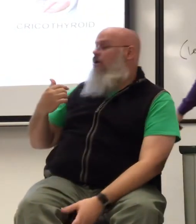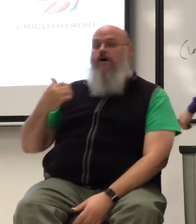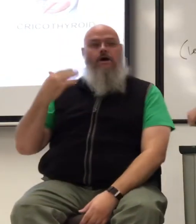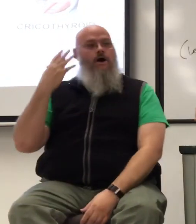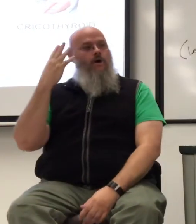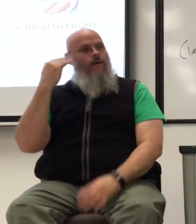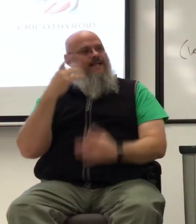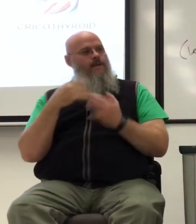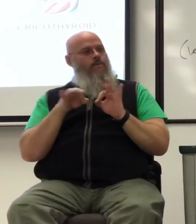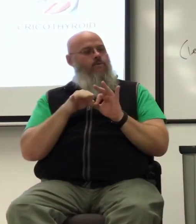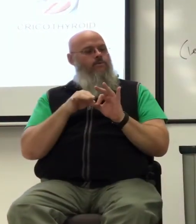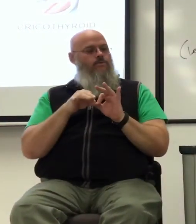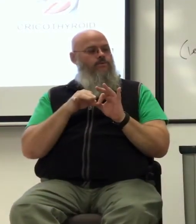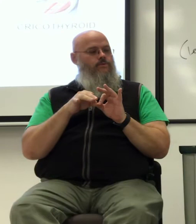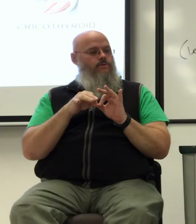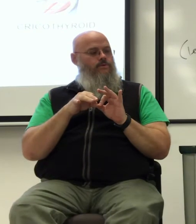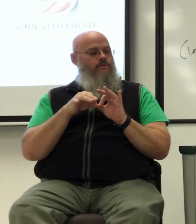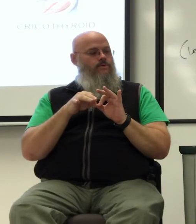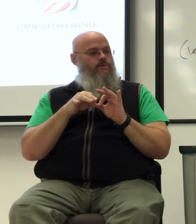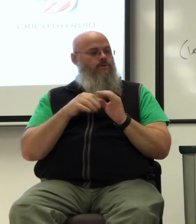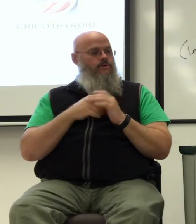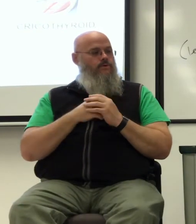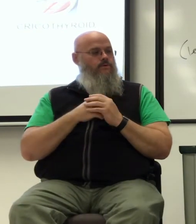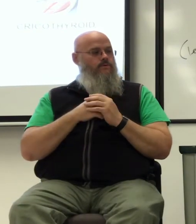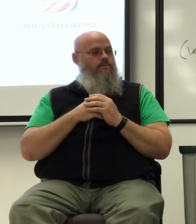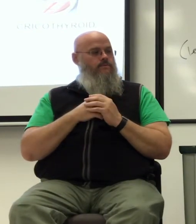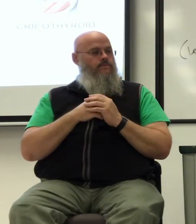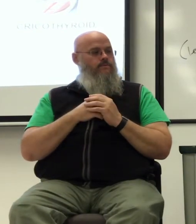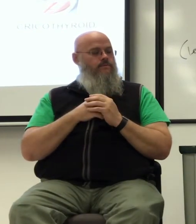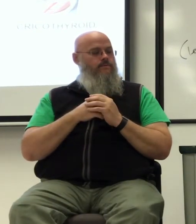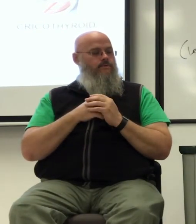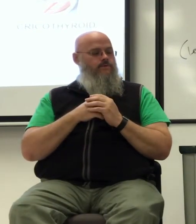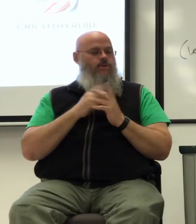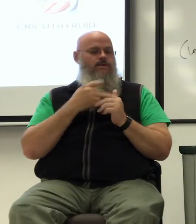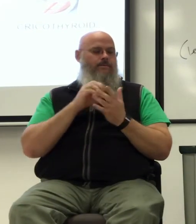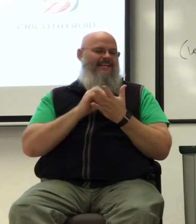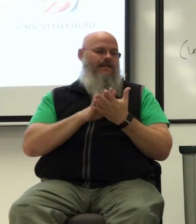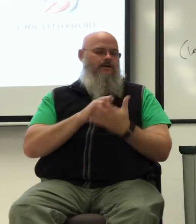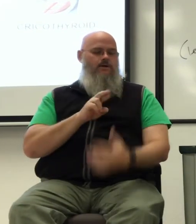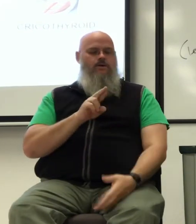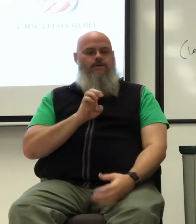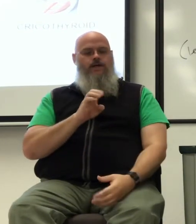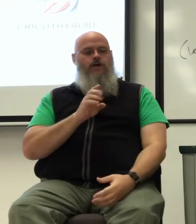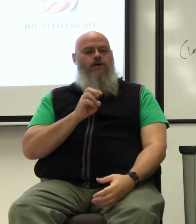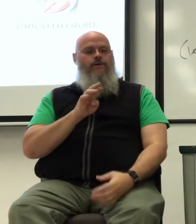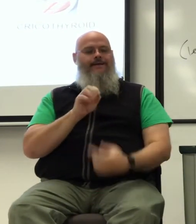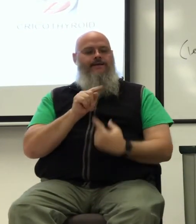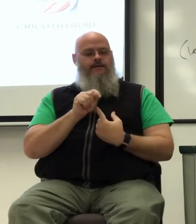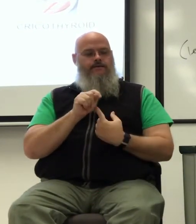important, so on the left side, all right, recurrent.